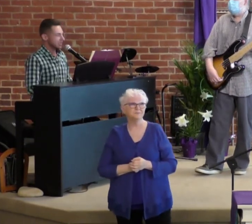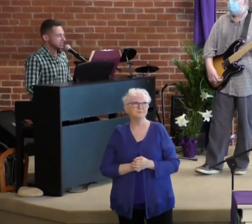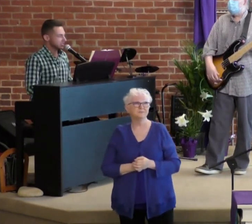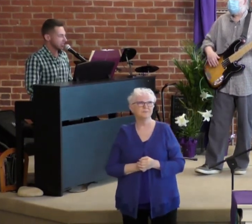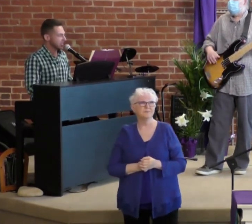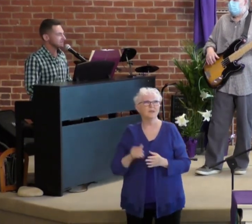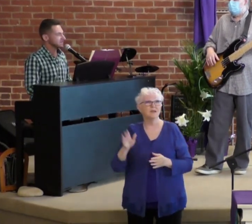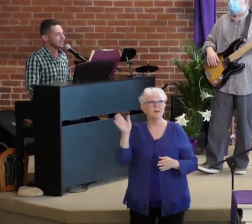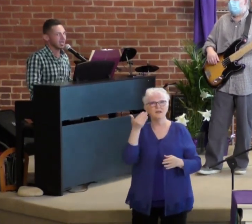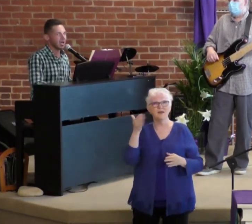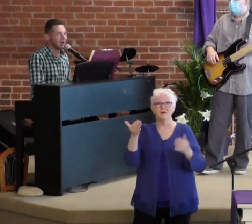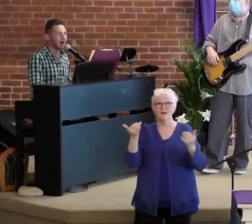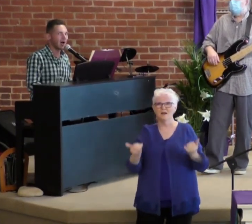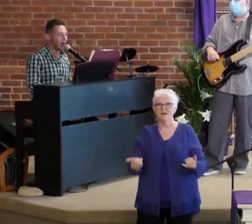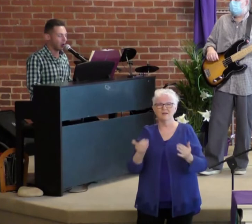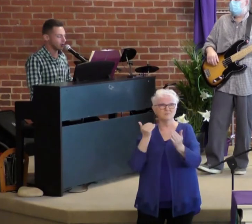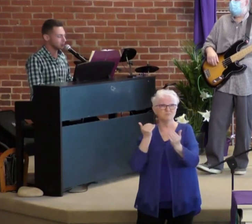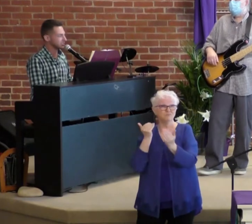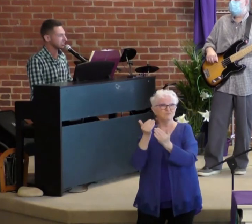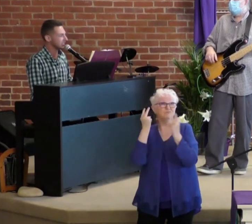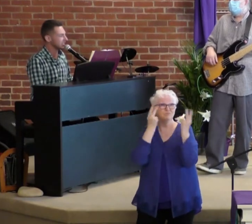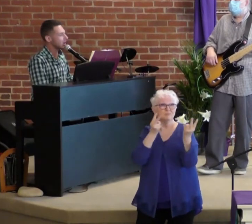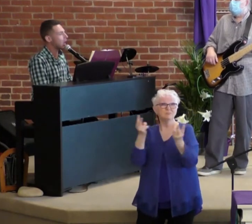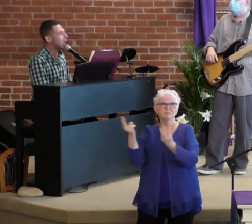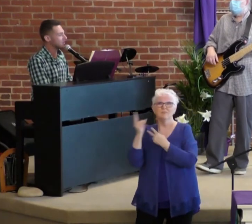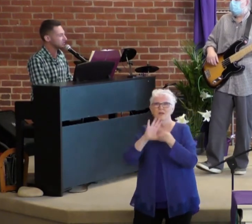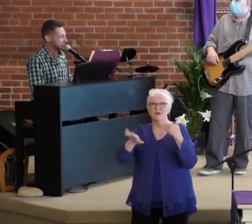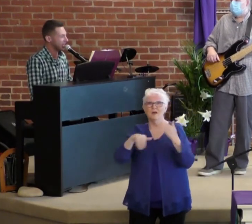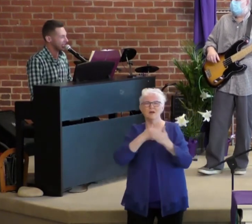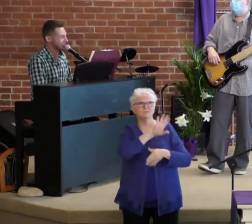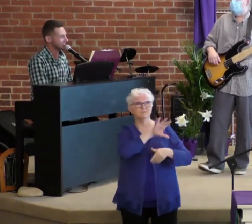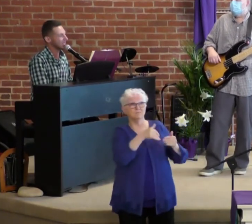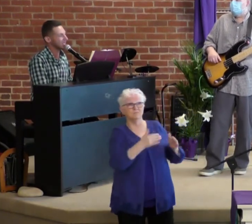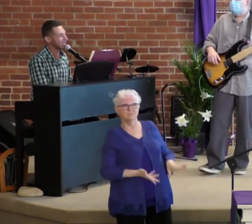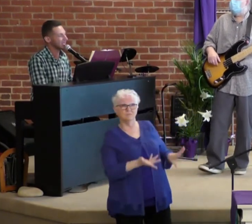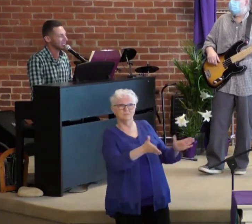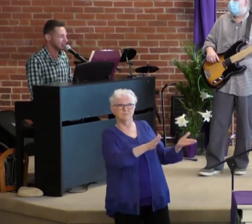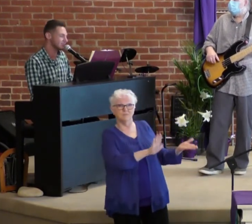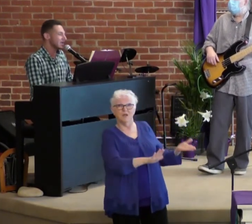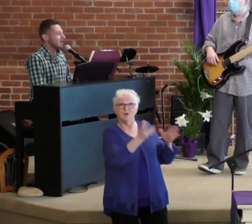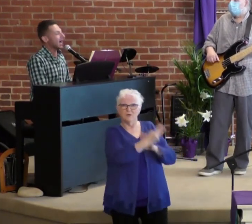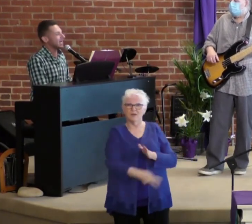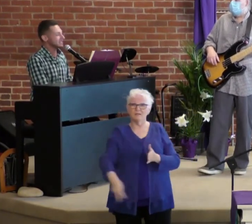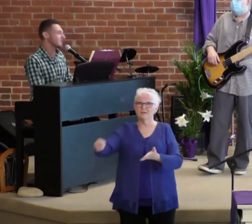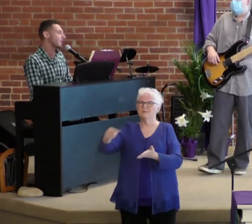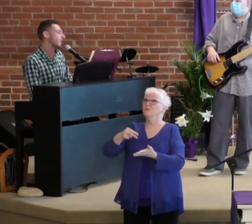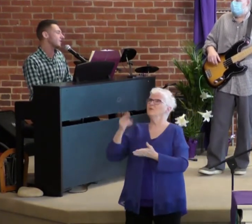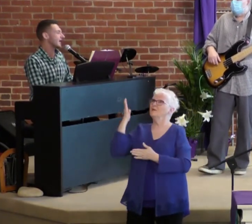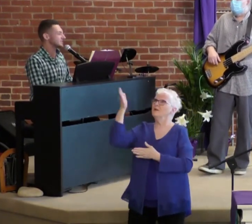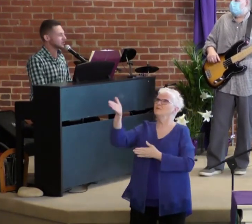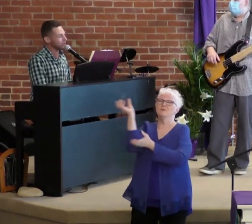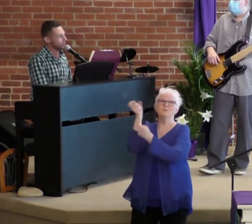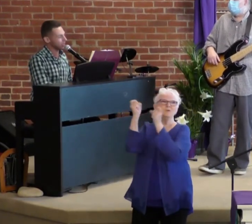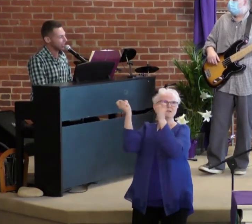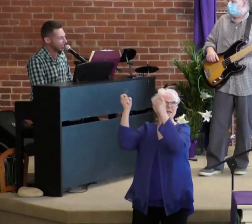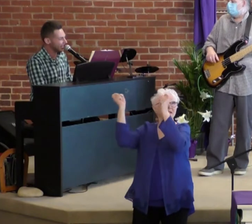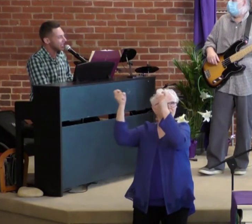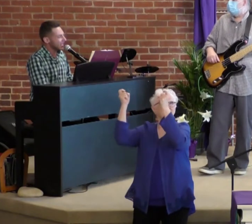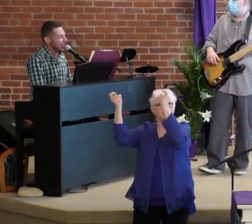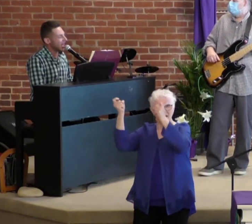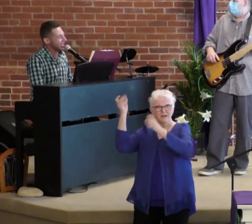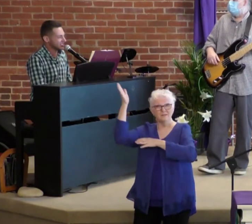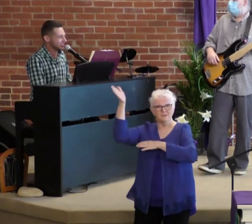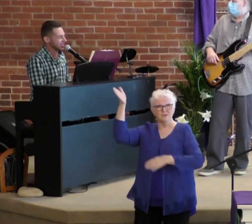skies. Seems that now I almost see all the sainted dead rising for that